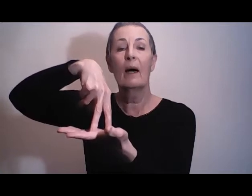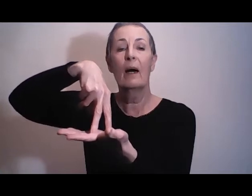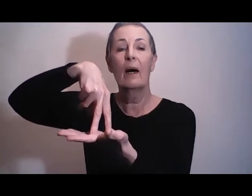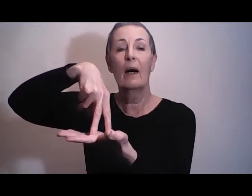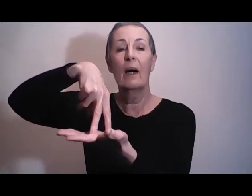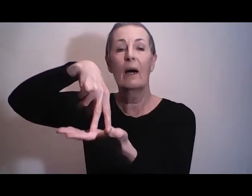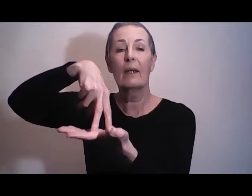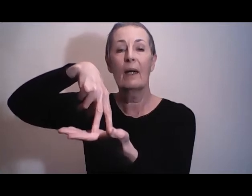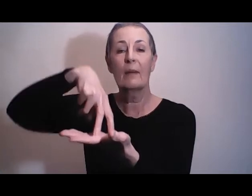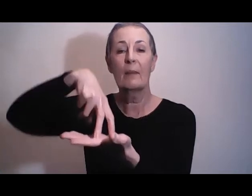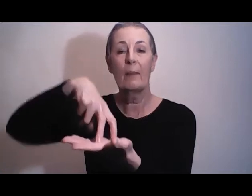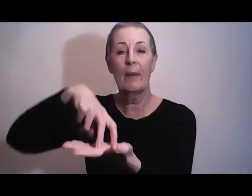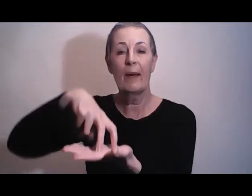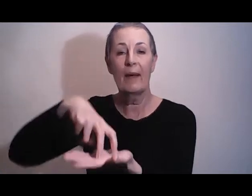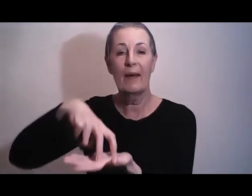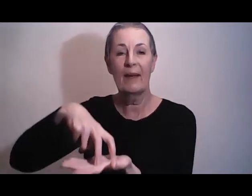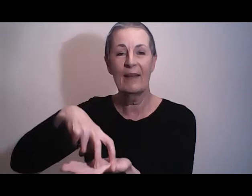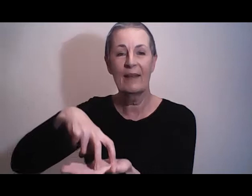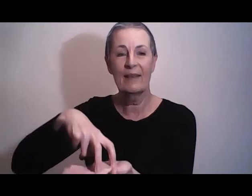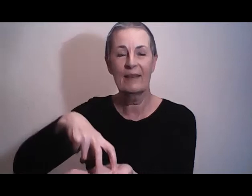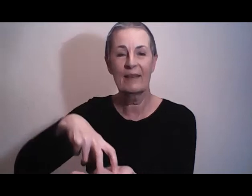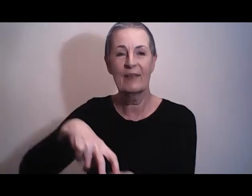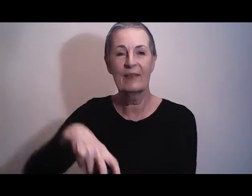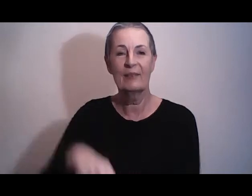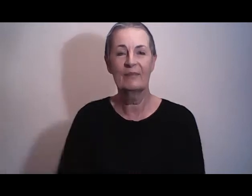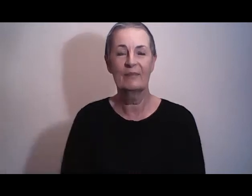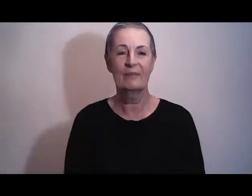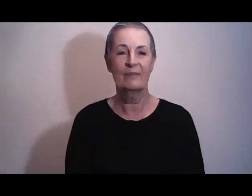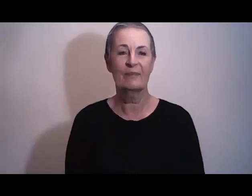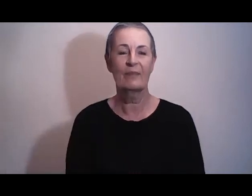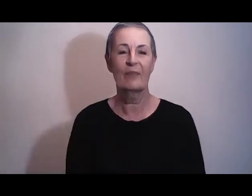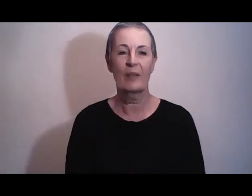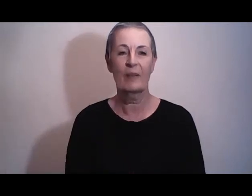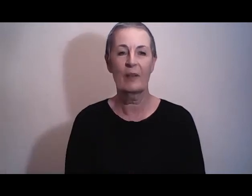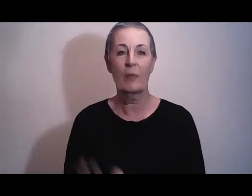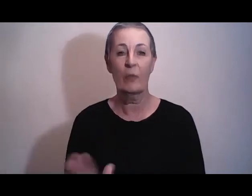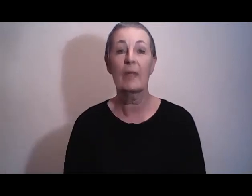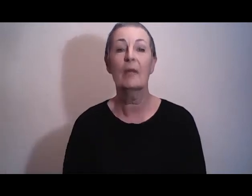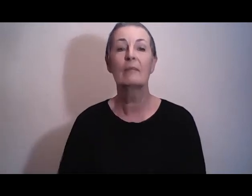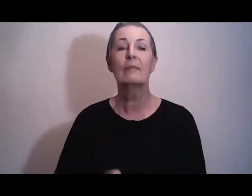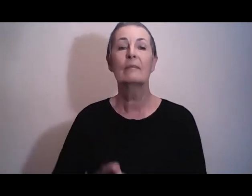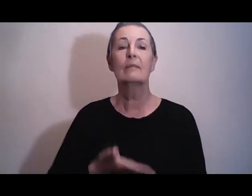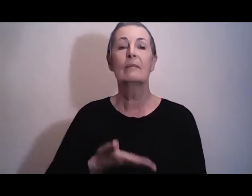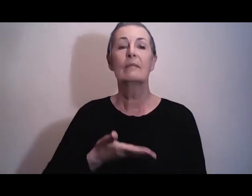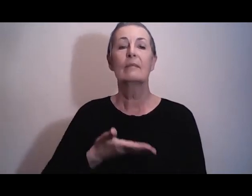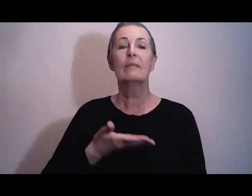arms, and your breath will go out as you bend your knees.